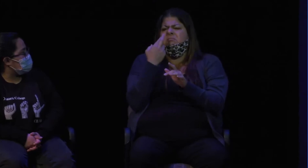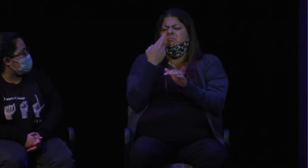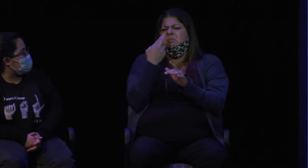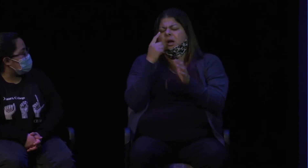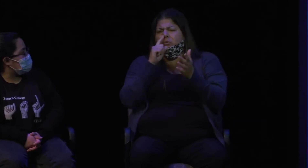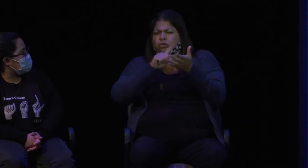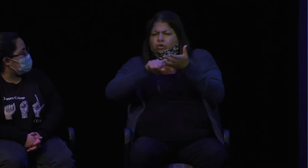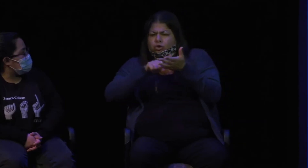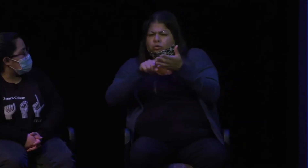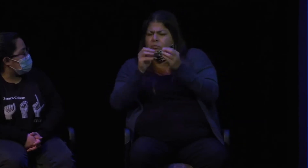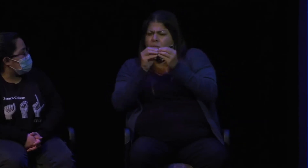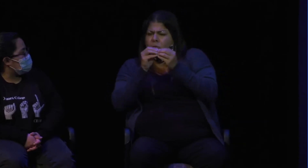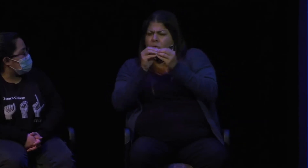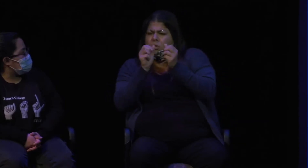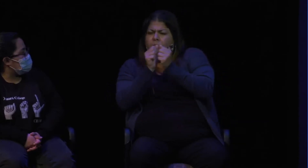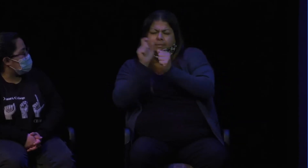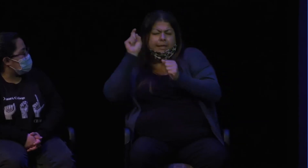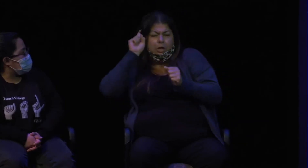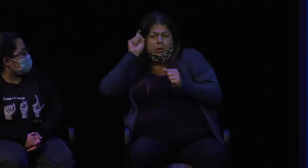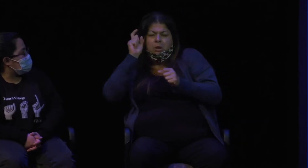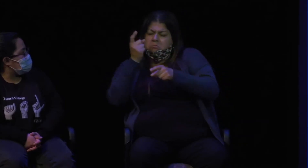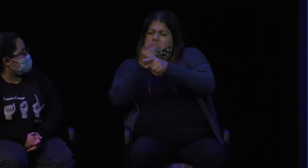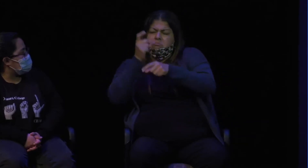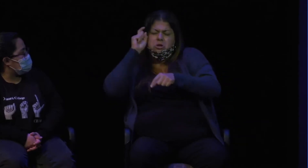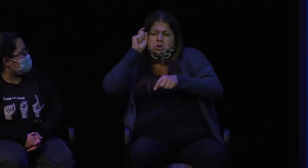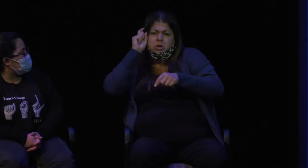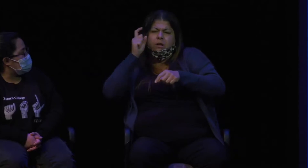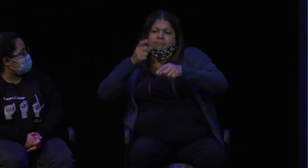I've realized that